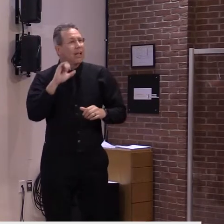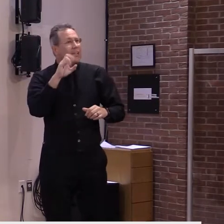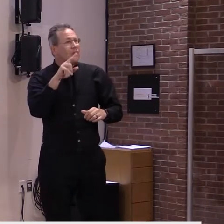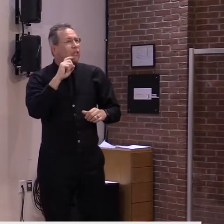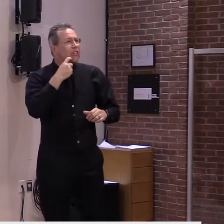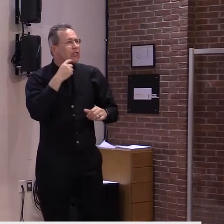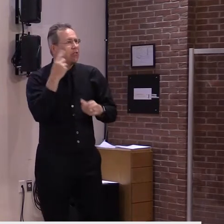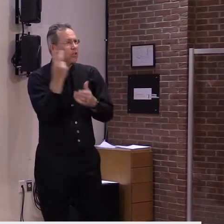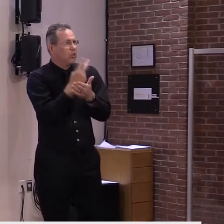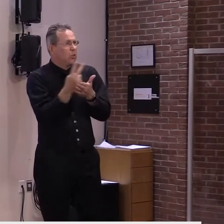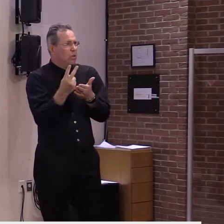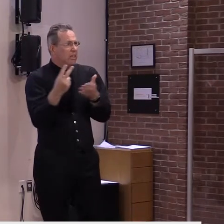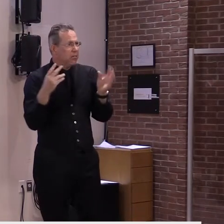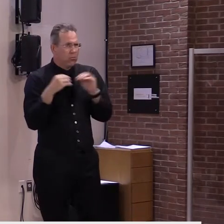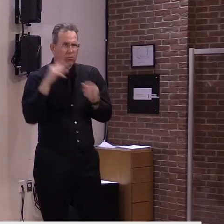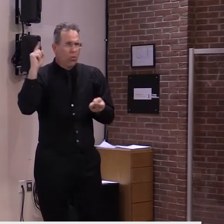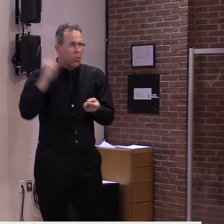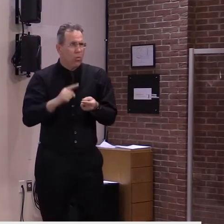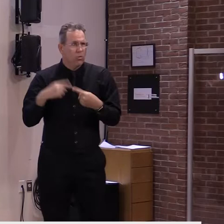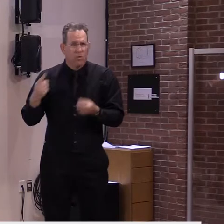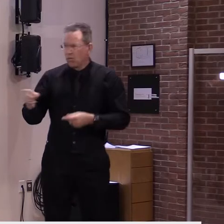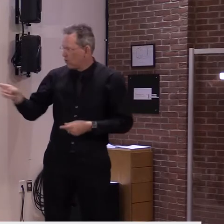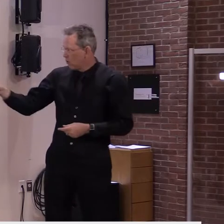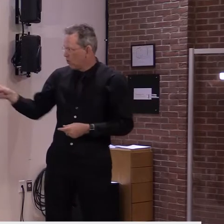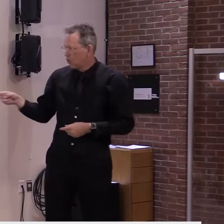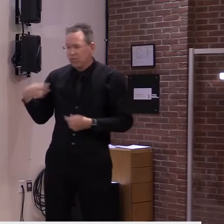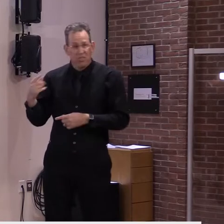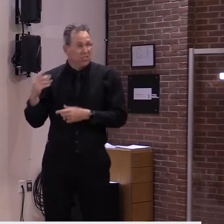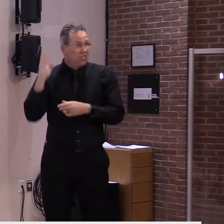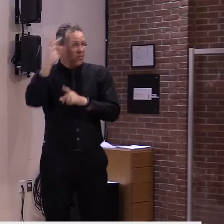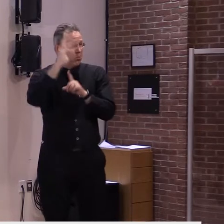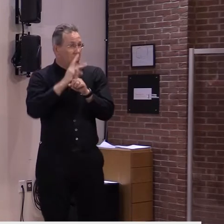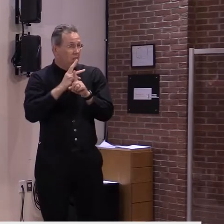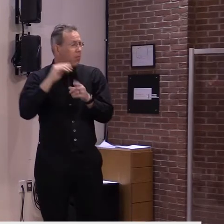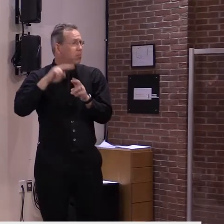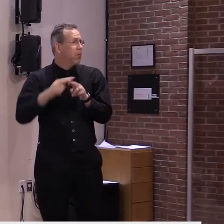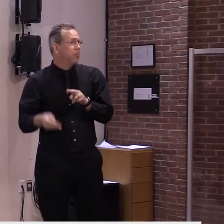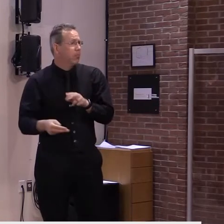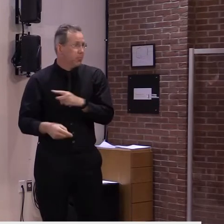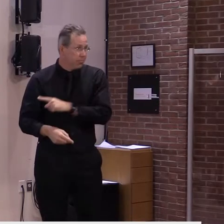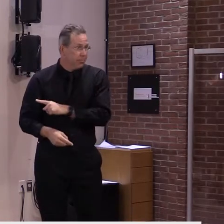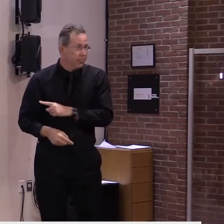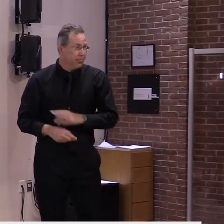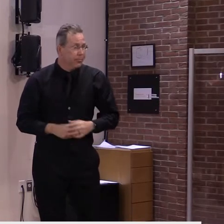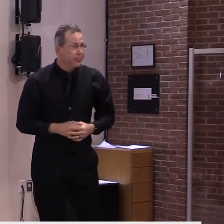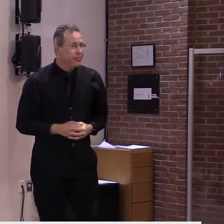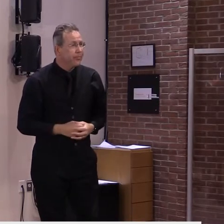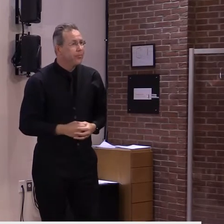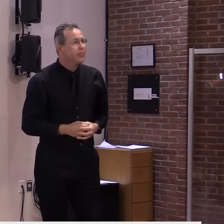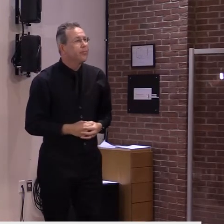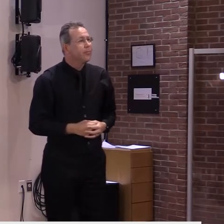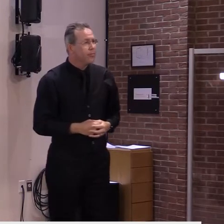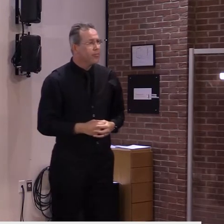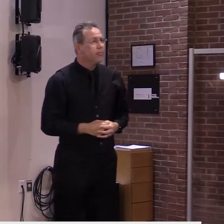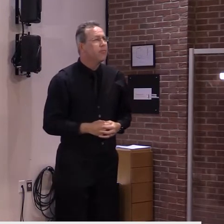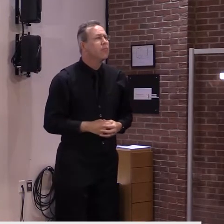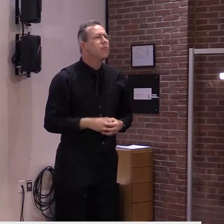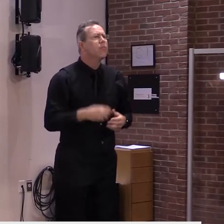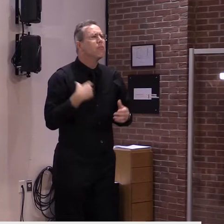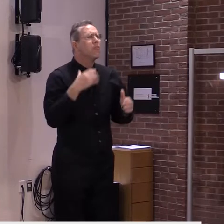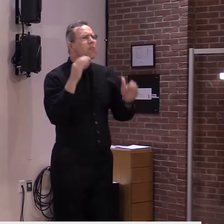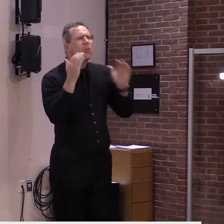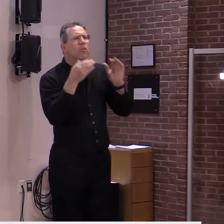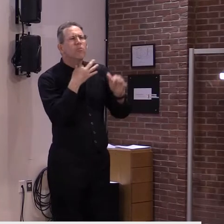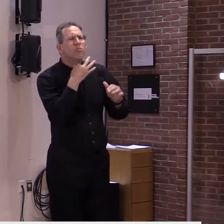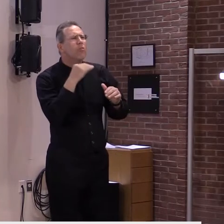2 weeks. And Vermont continues to have the lowest number of individuals who are currently hospitalized on a per capita basis in the